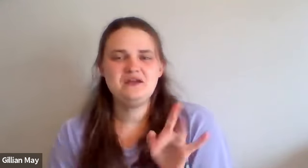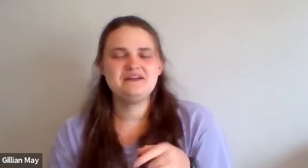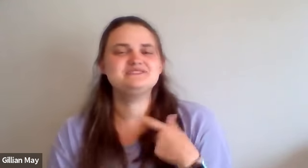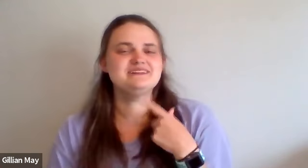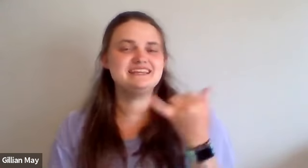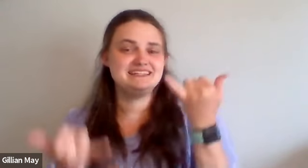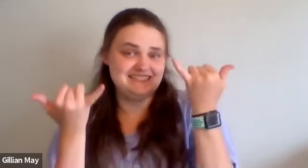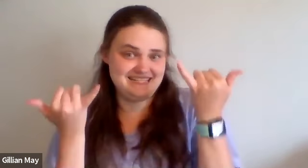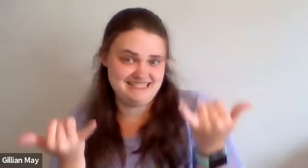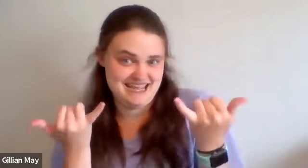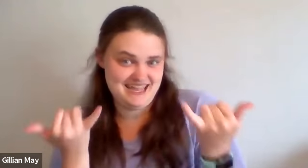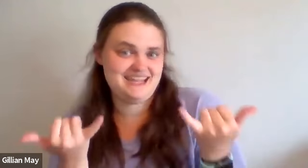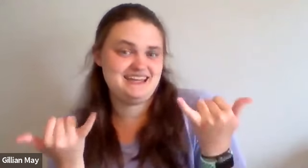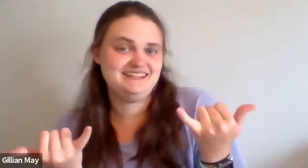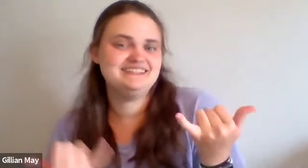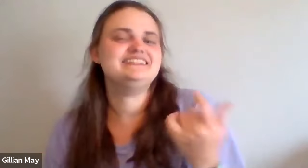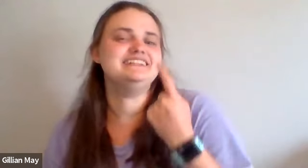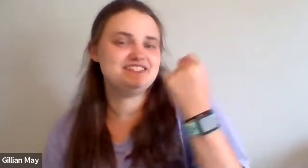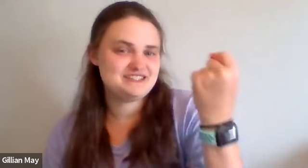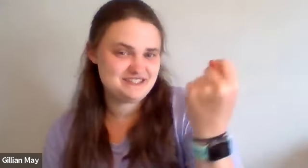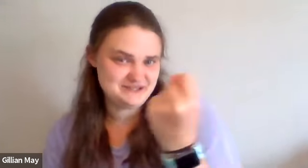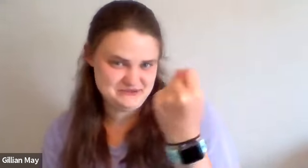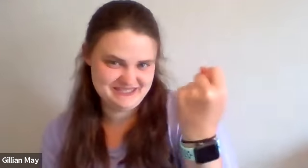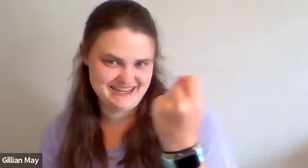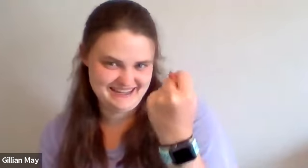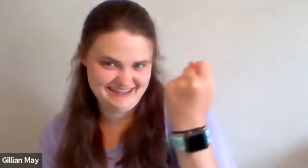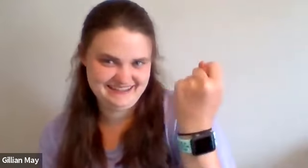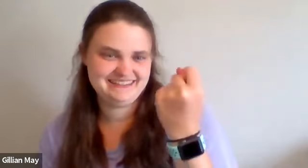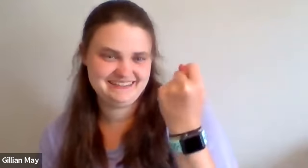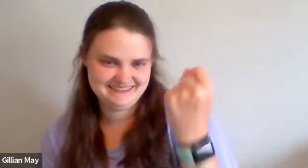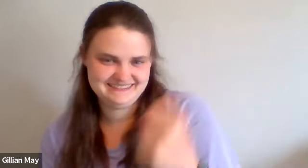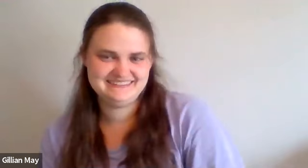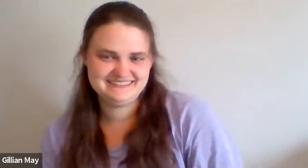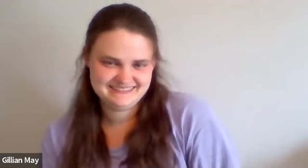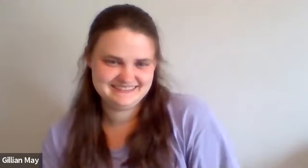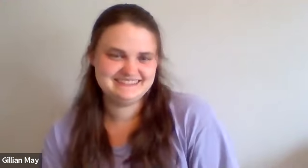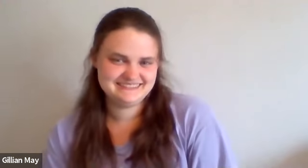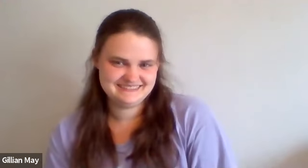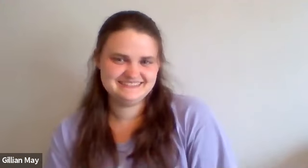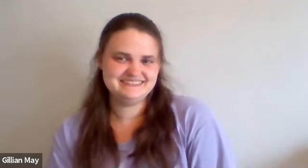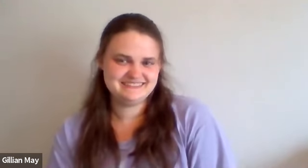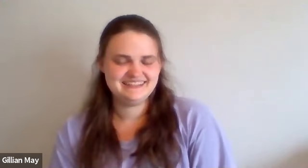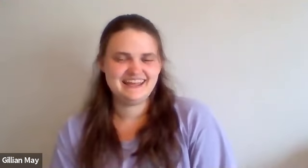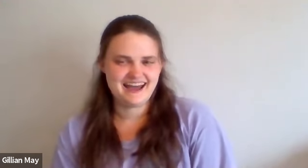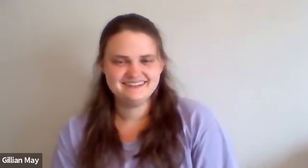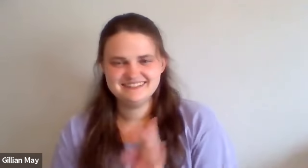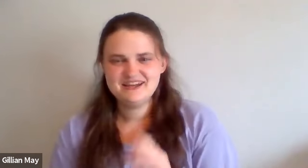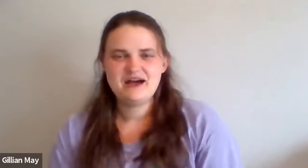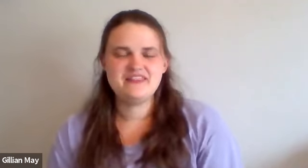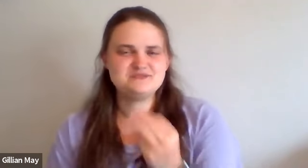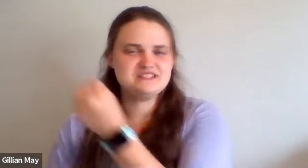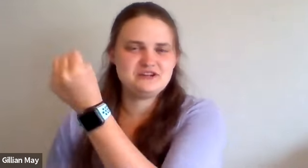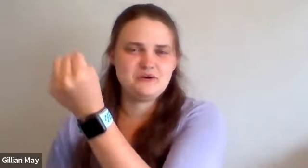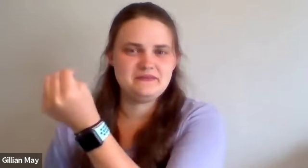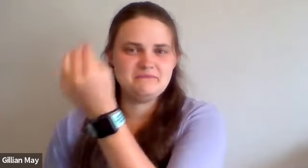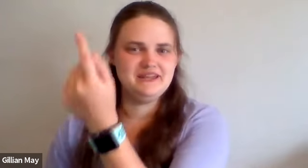Okay, so I said today is Tuesday. Okay. Yeah. And that's why I started going like the